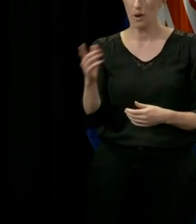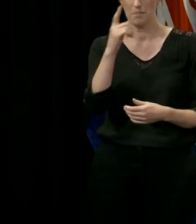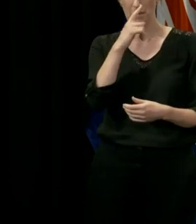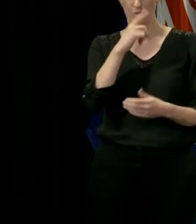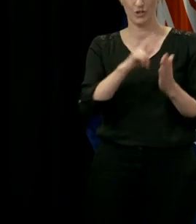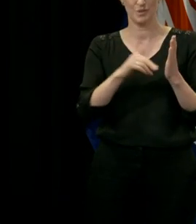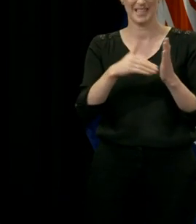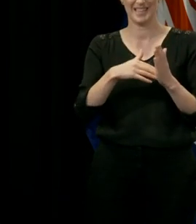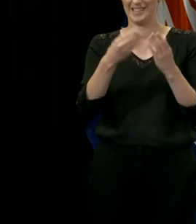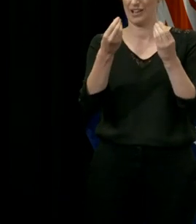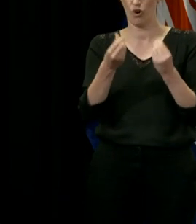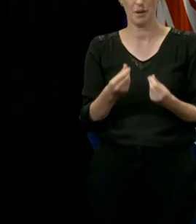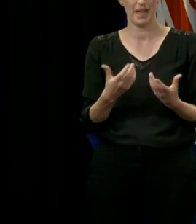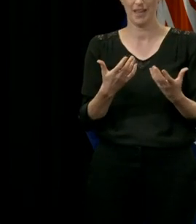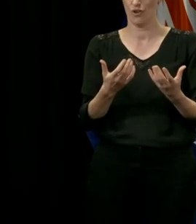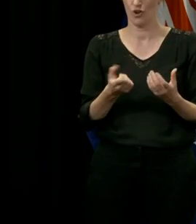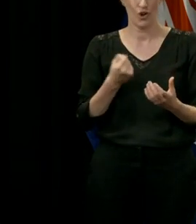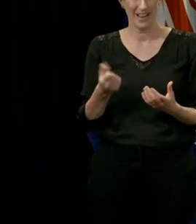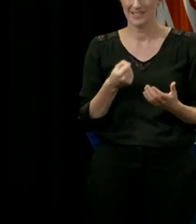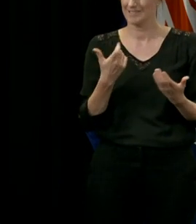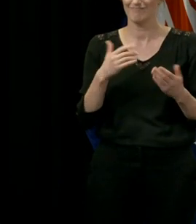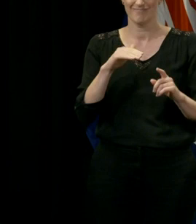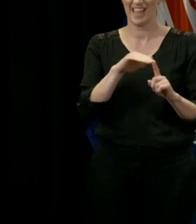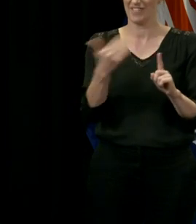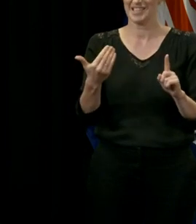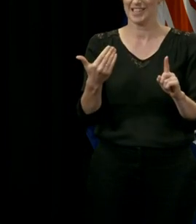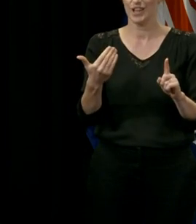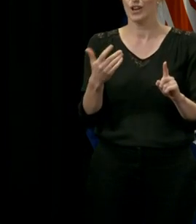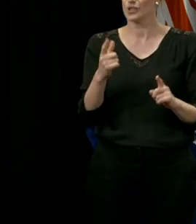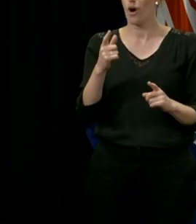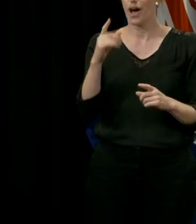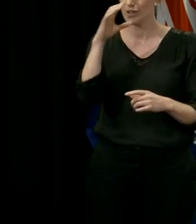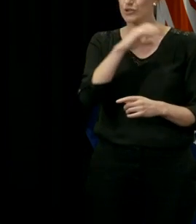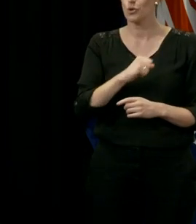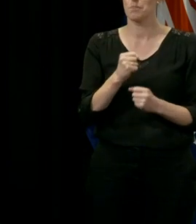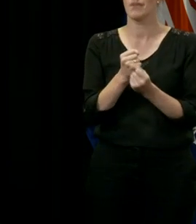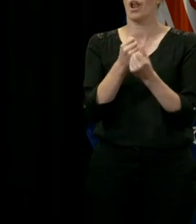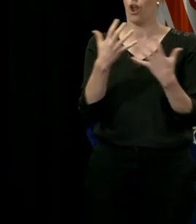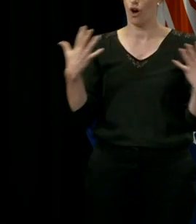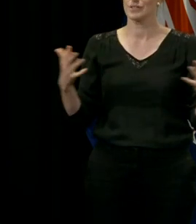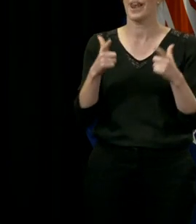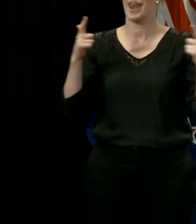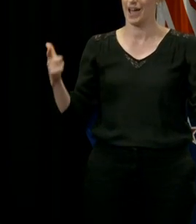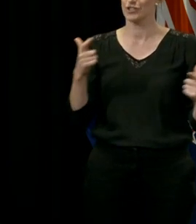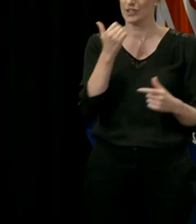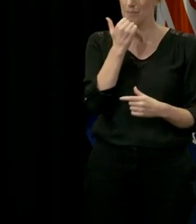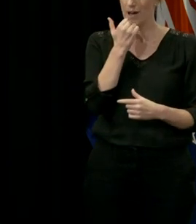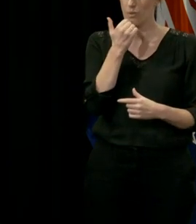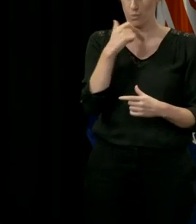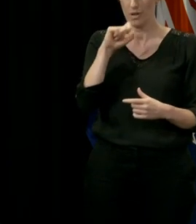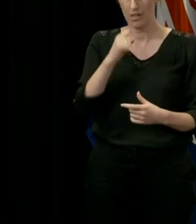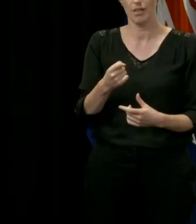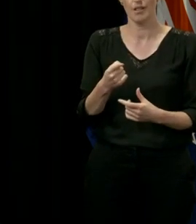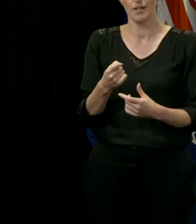so therefore I would expect this would be something that a very large number of mortgage customers would take up. You have a ballpark figure for that, and also for